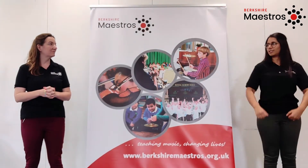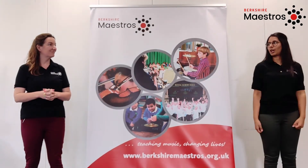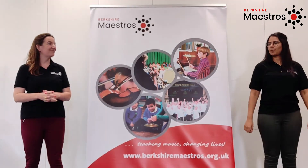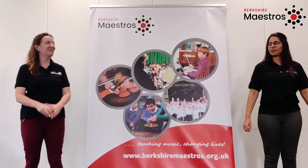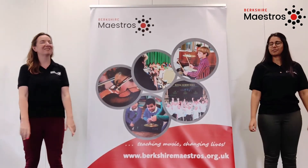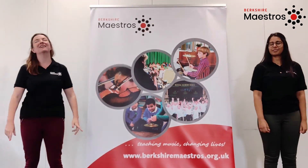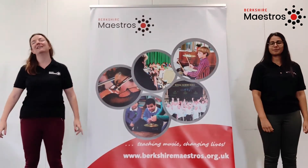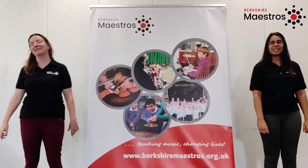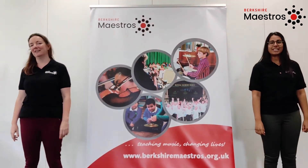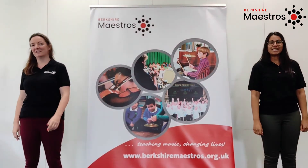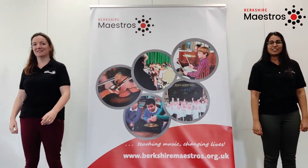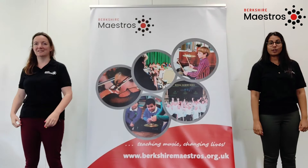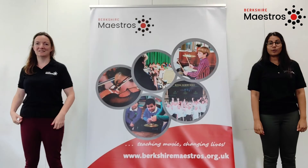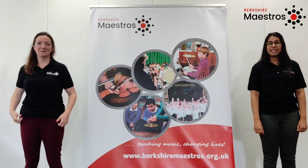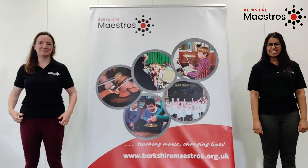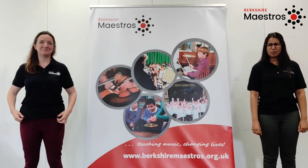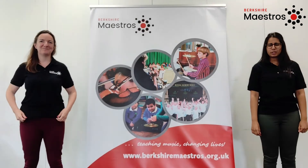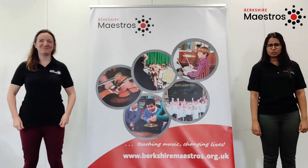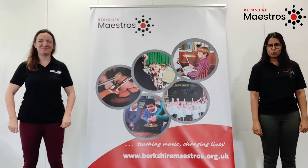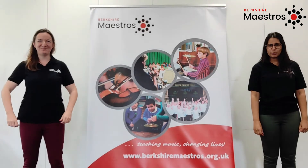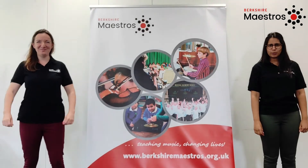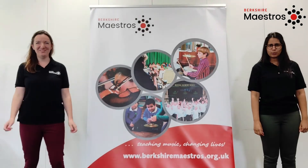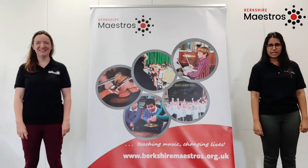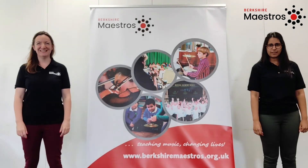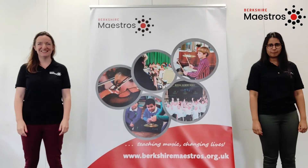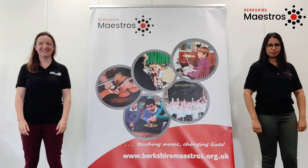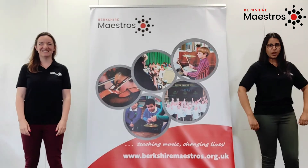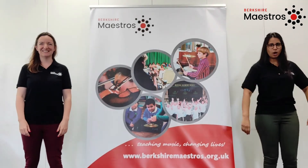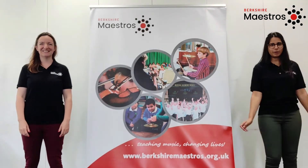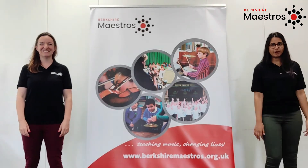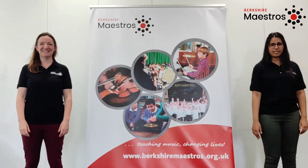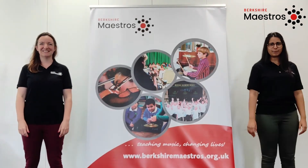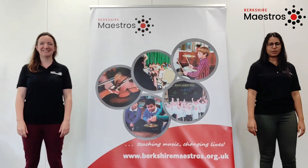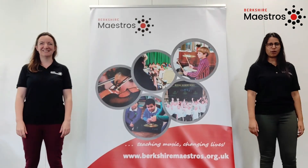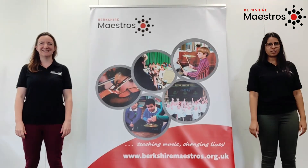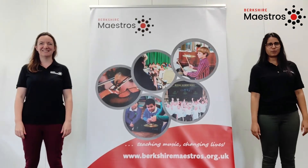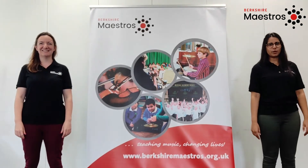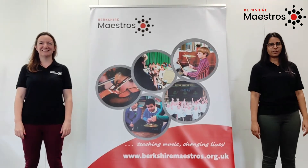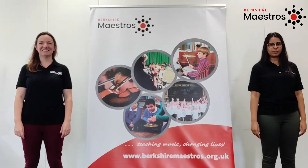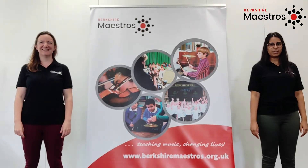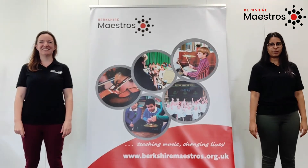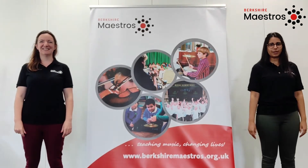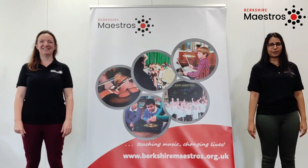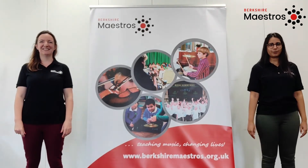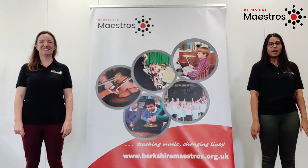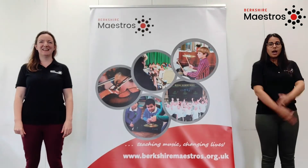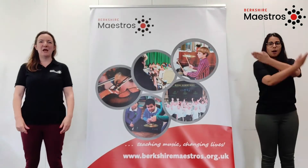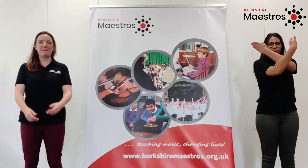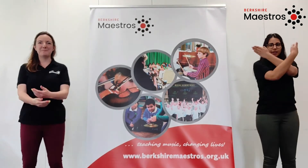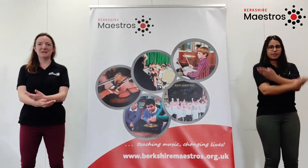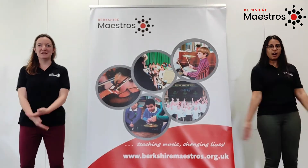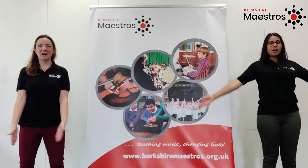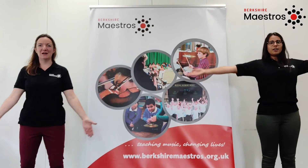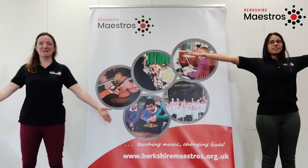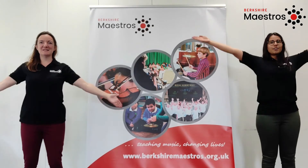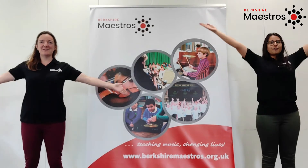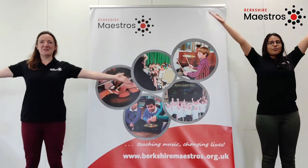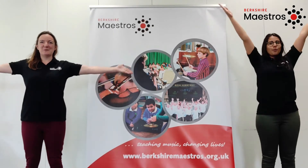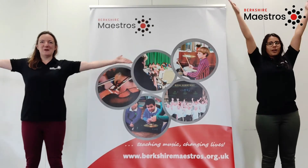to go bananas. So let's see if we can try and put it all together. Are we ready? Bananas of the world. Here we go. Bananas of the